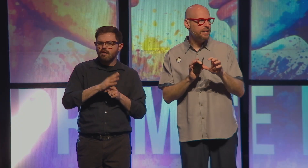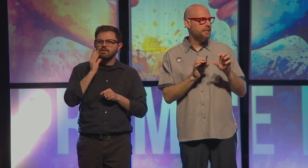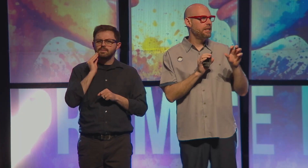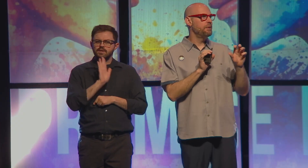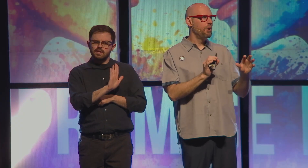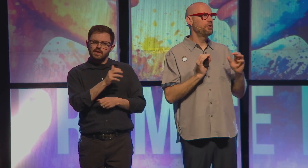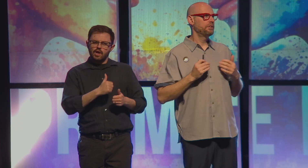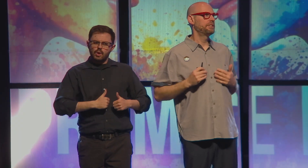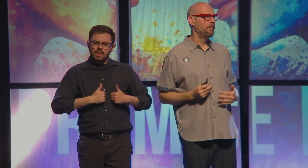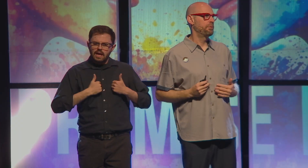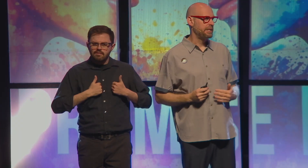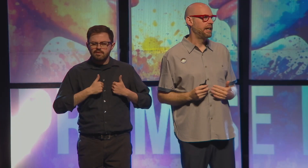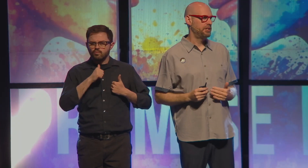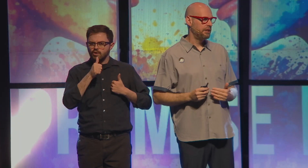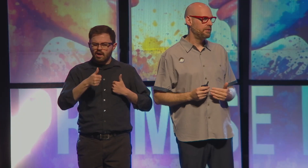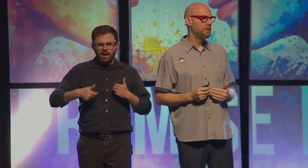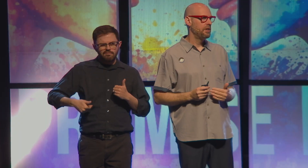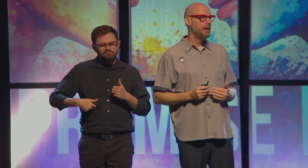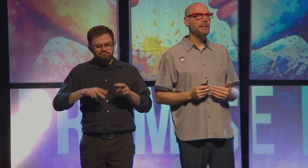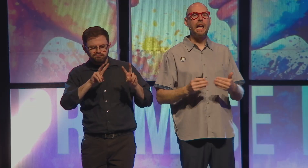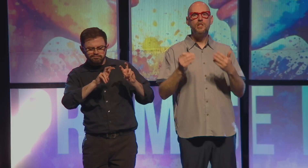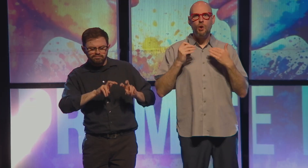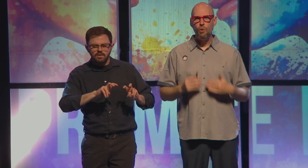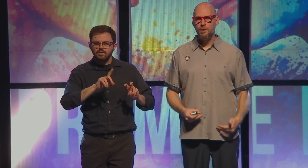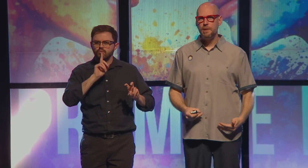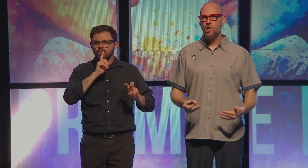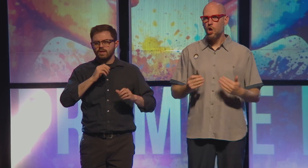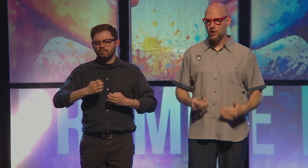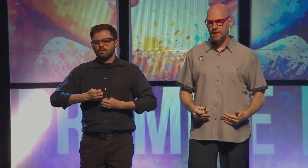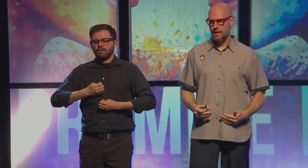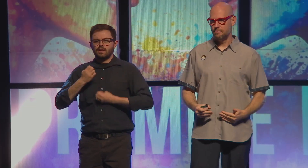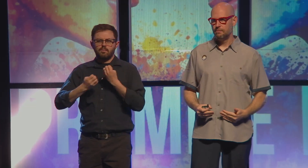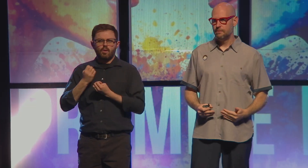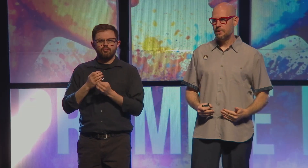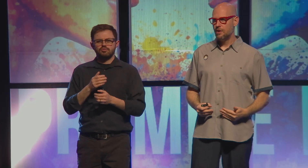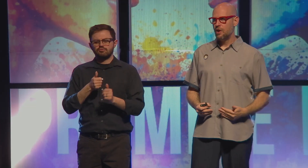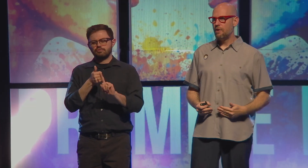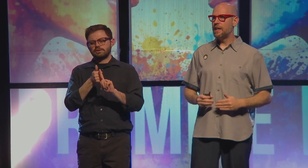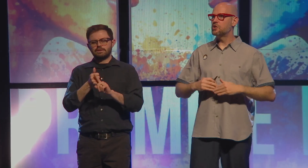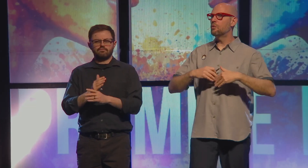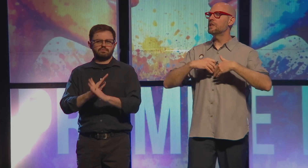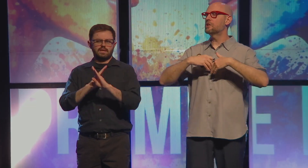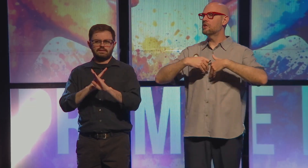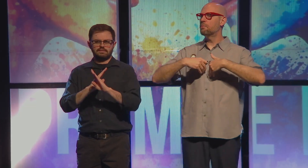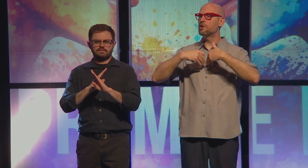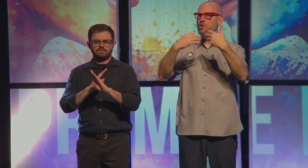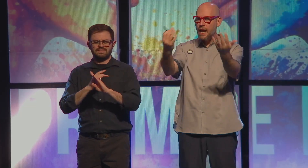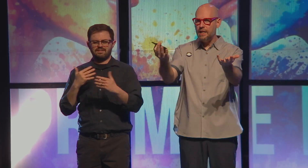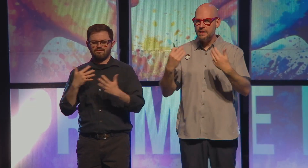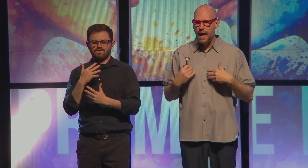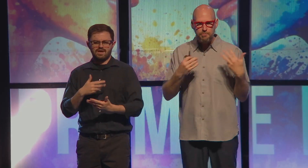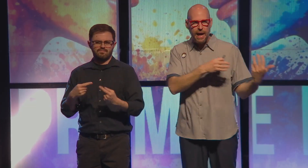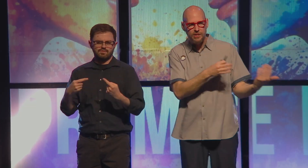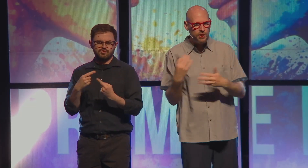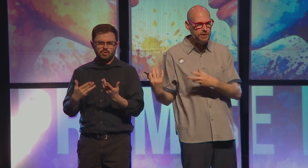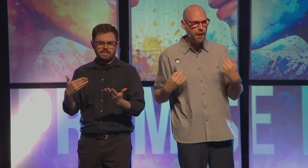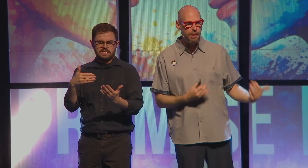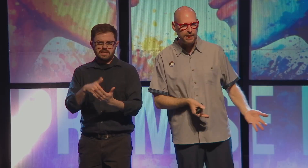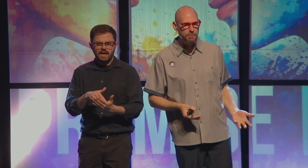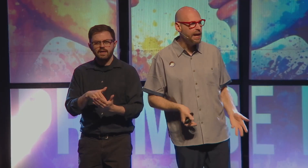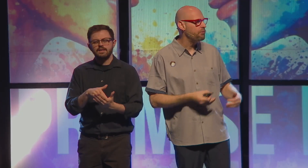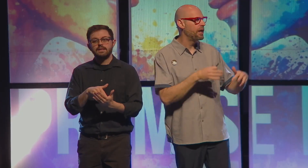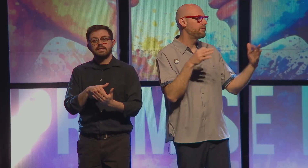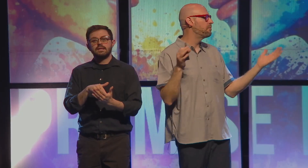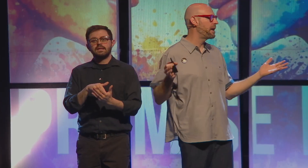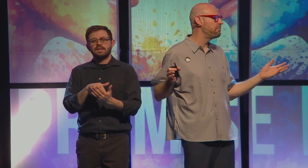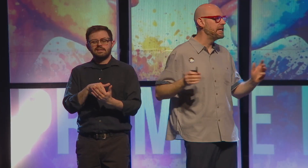start practicing emotional self-protection. Like, I don't want to be hurt again, right? And so we start to project that past hurt, that